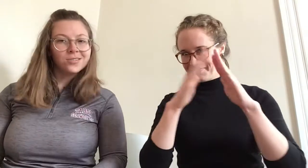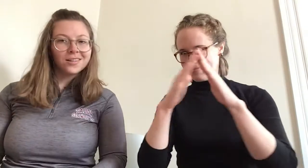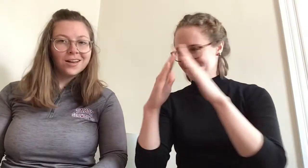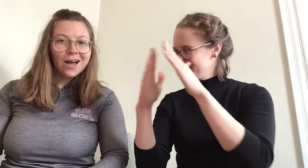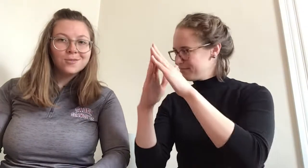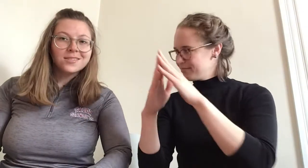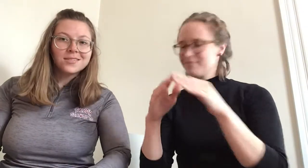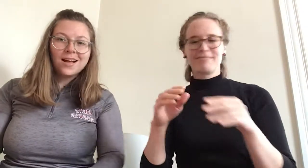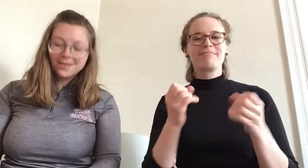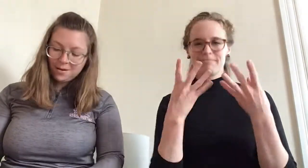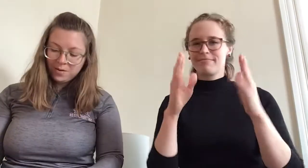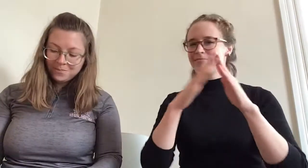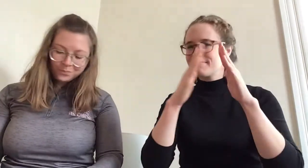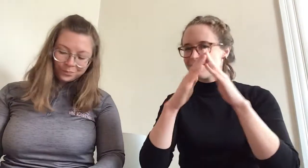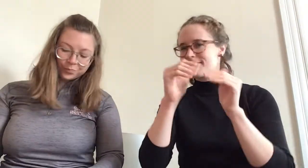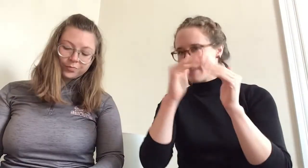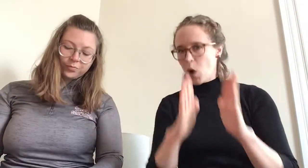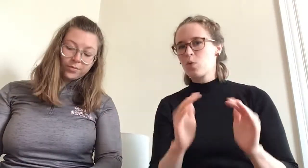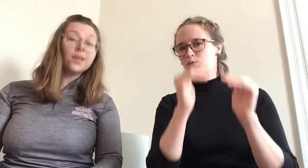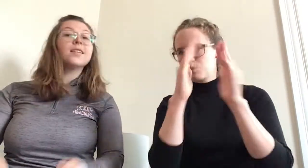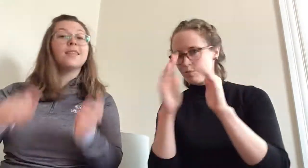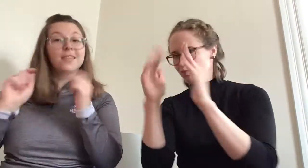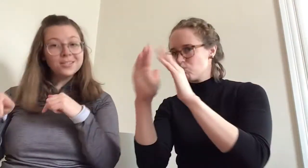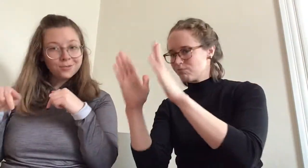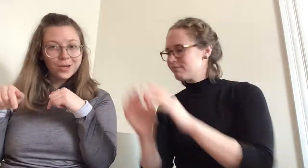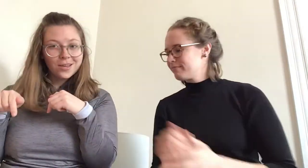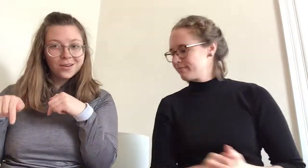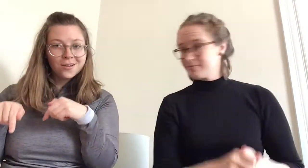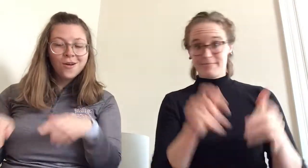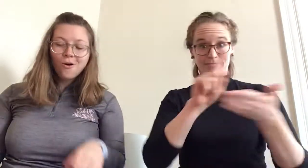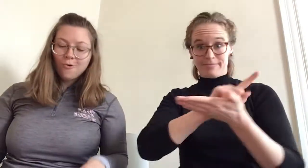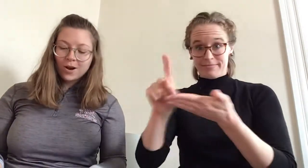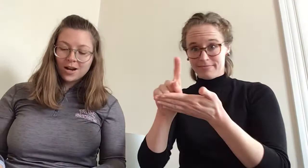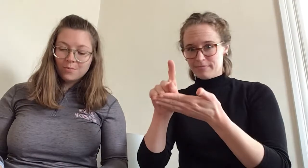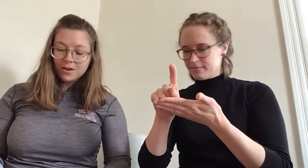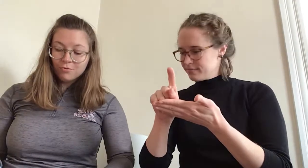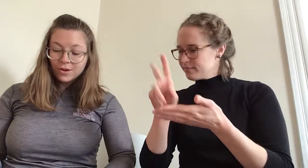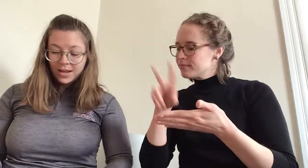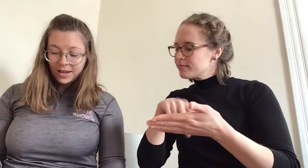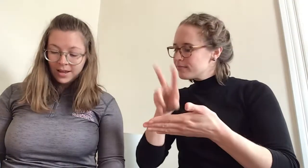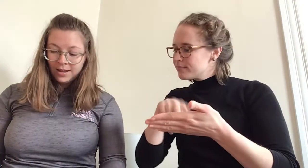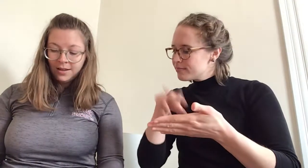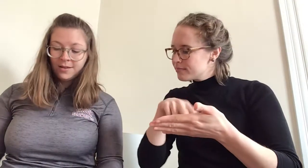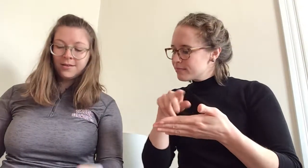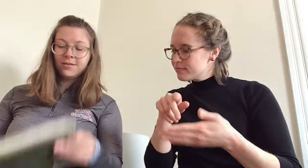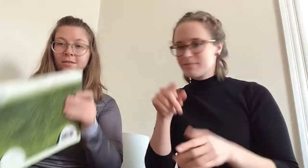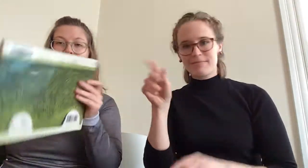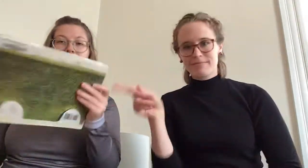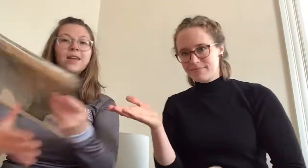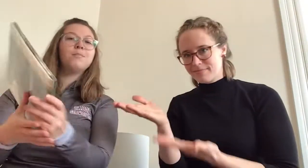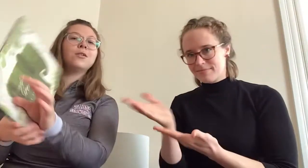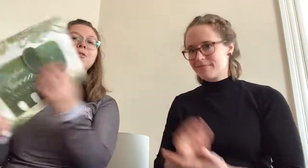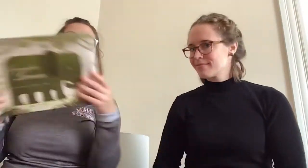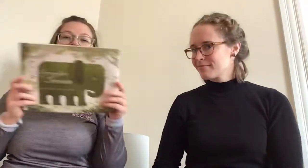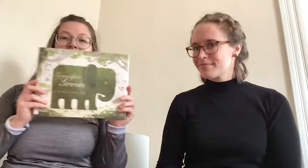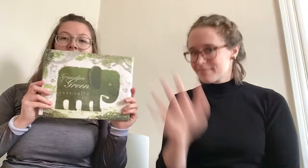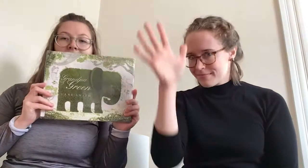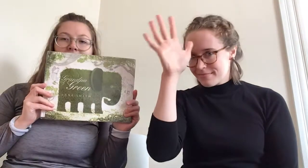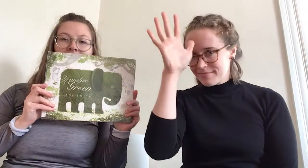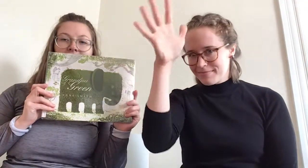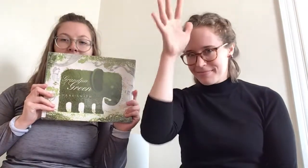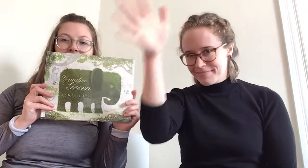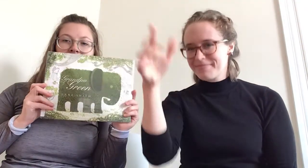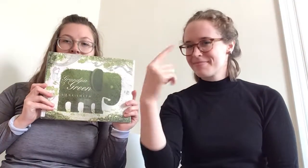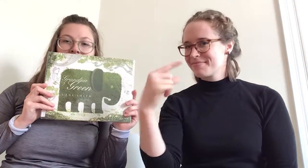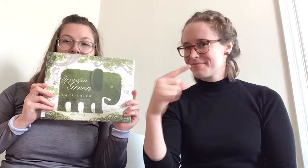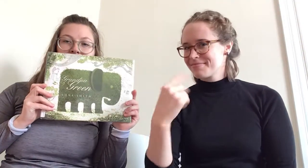All sorts of little houses lined up. This week, we're going to be reading Grandpa Green.